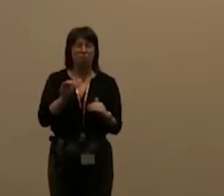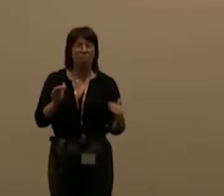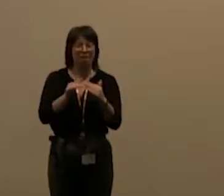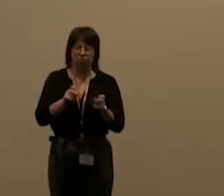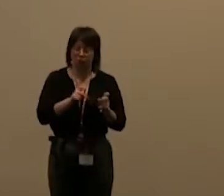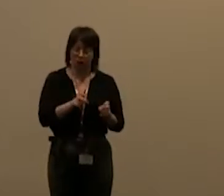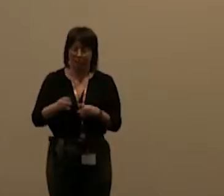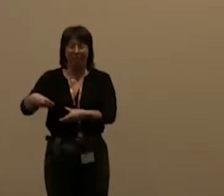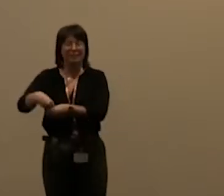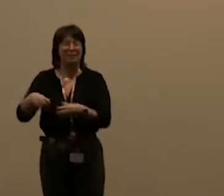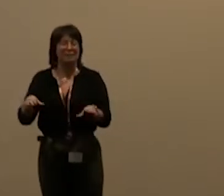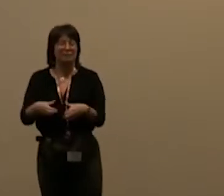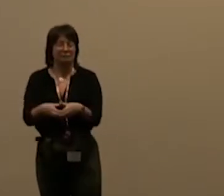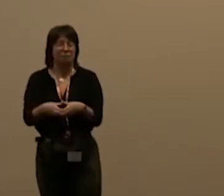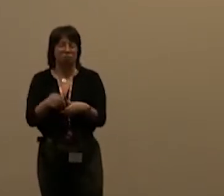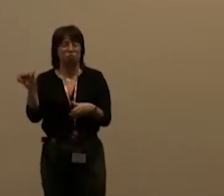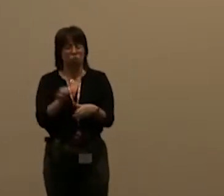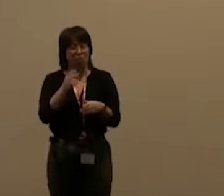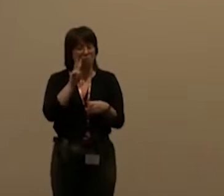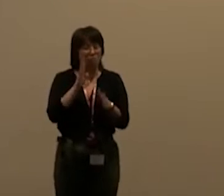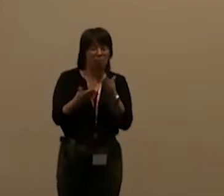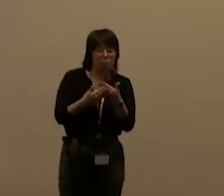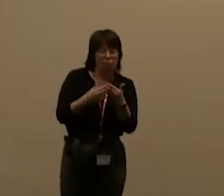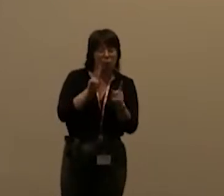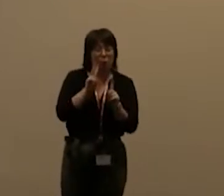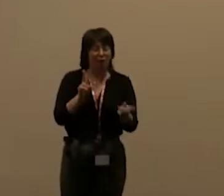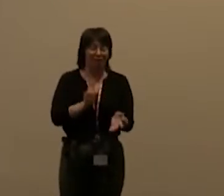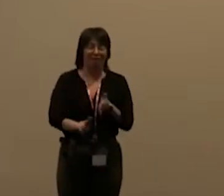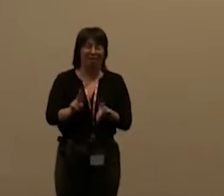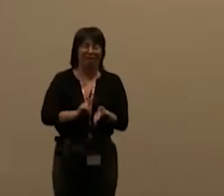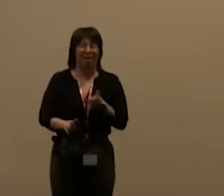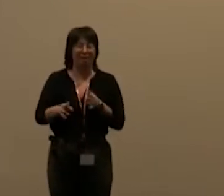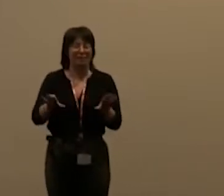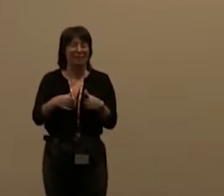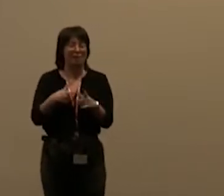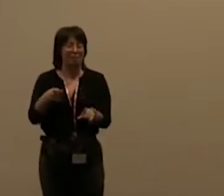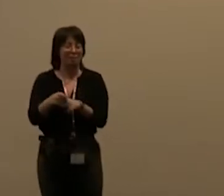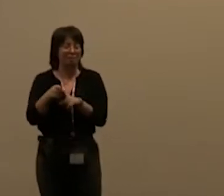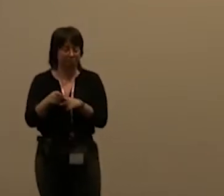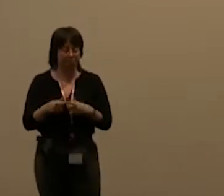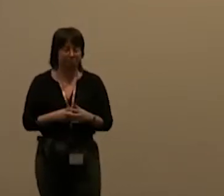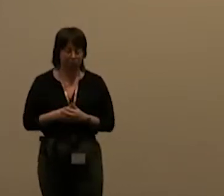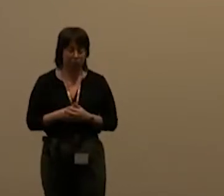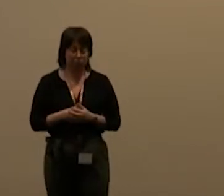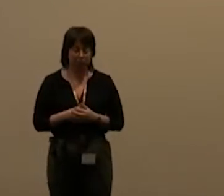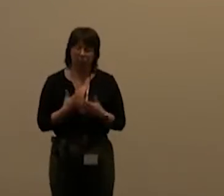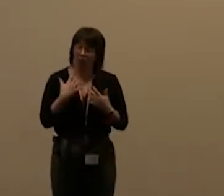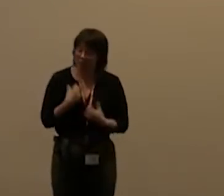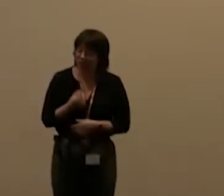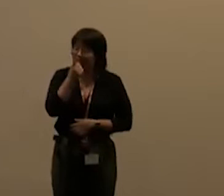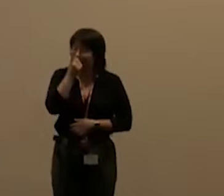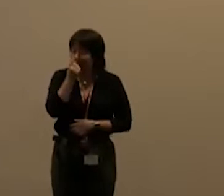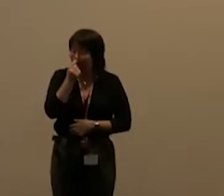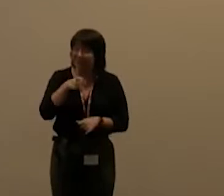styles inside of Teams. So it's going to look more like a true native Teams application if you build it that way. And then we get the capability